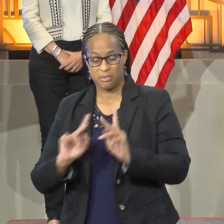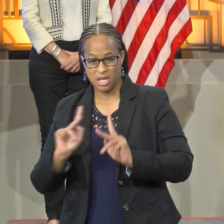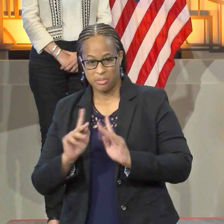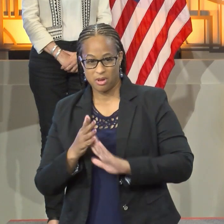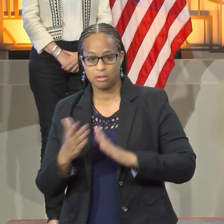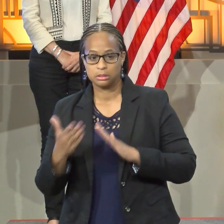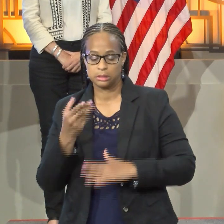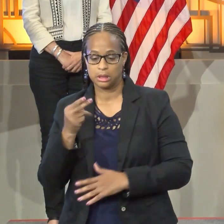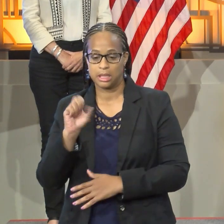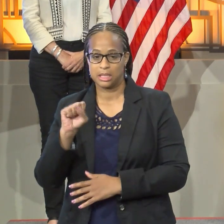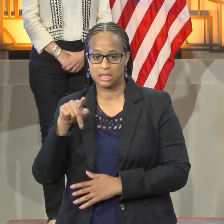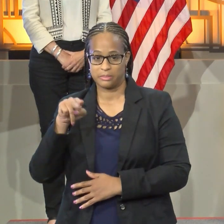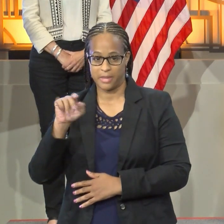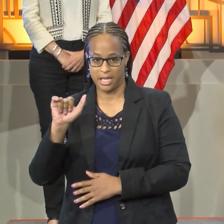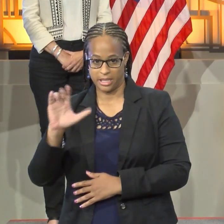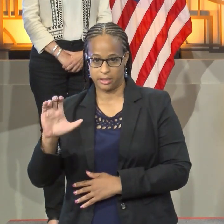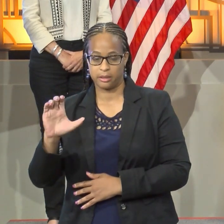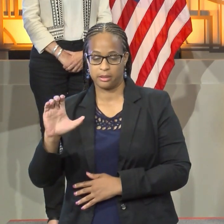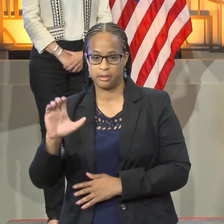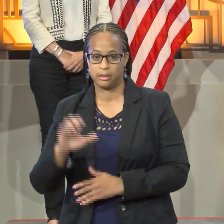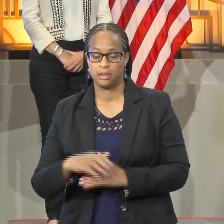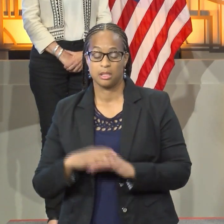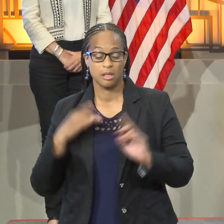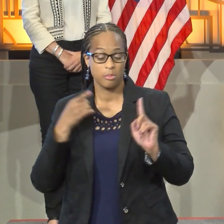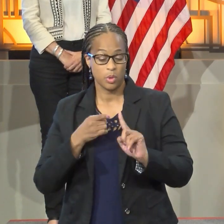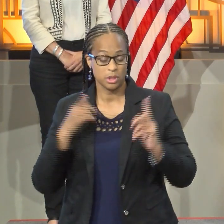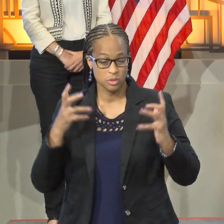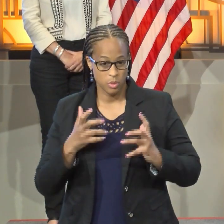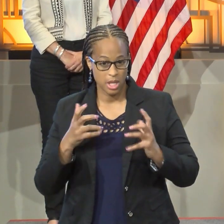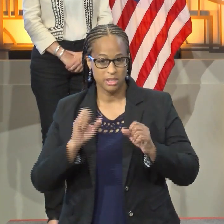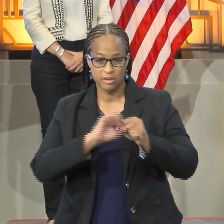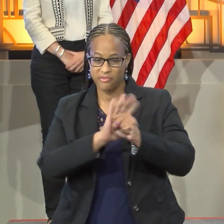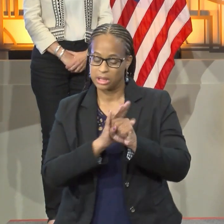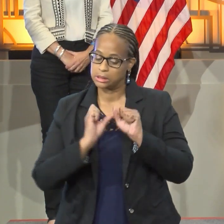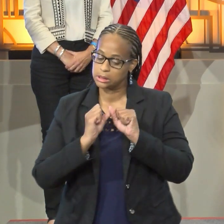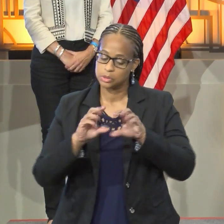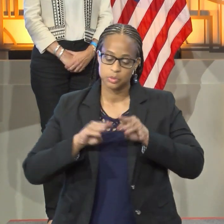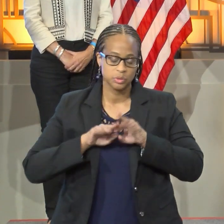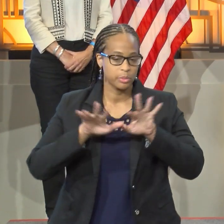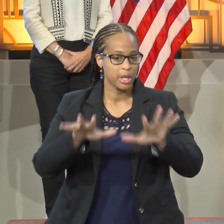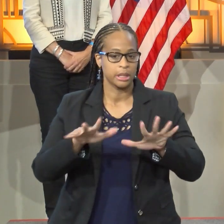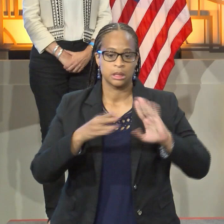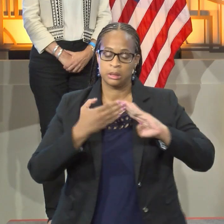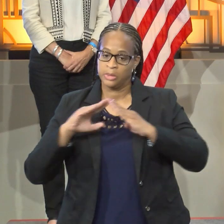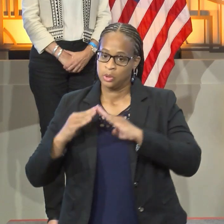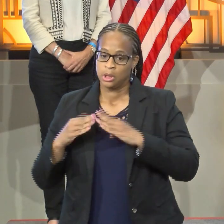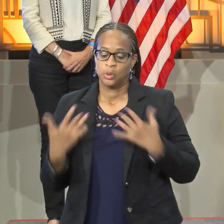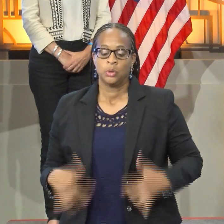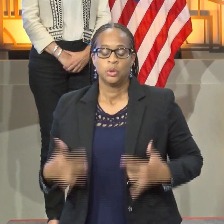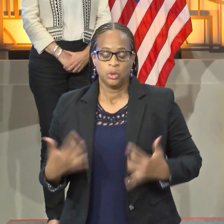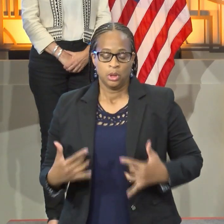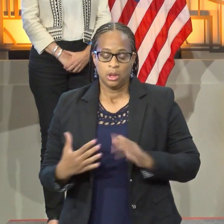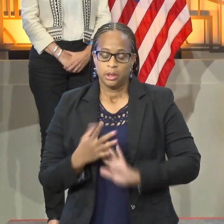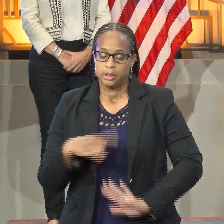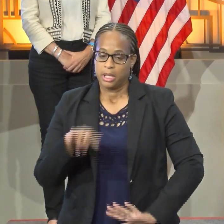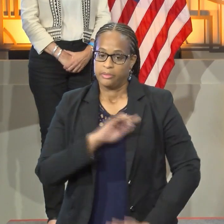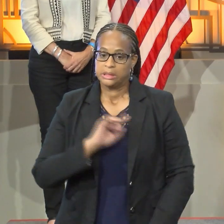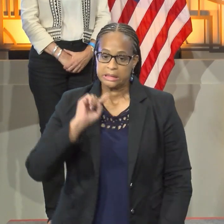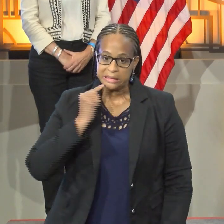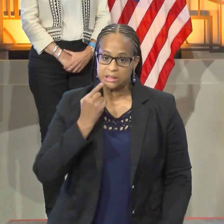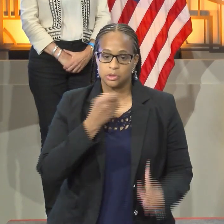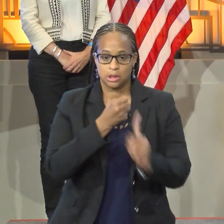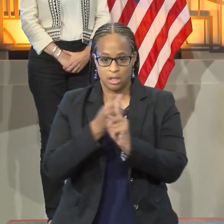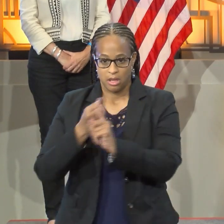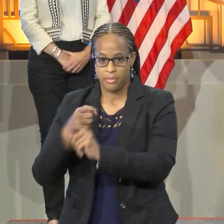be Hispanic. And the point is, the virus is still spreading in our community and is having a devastating